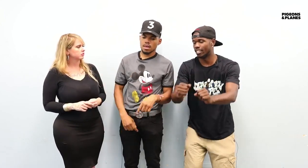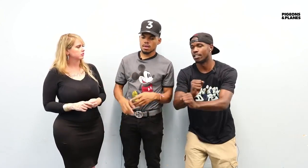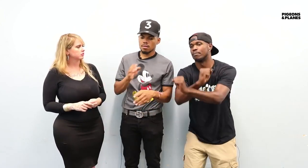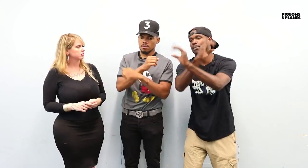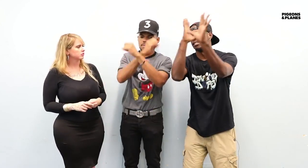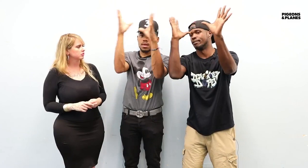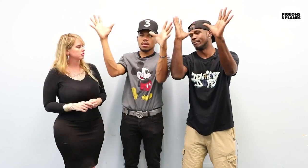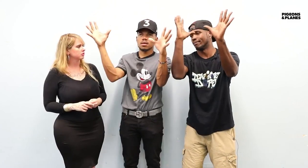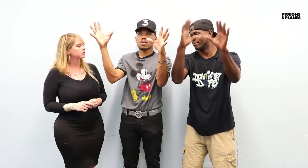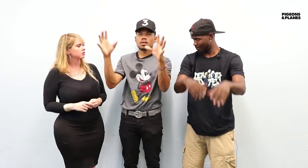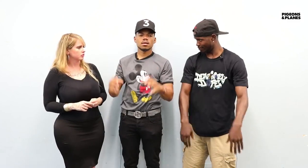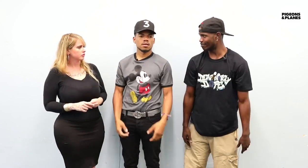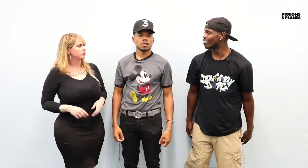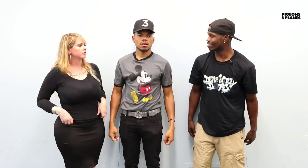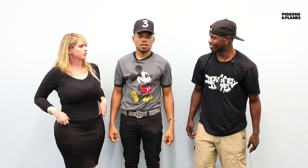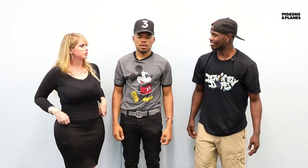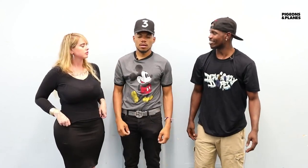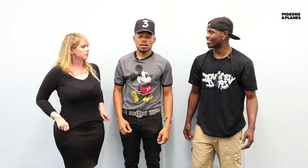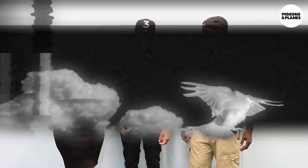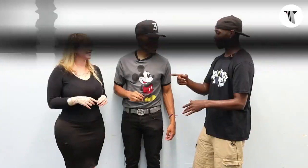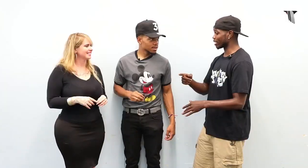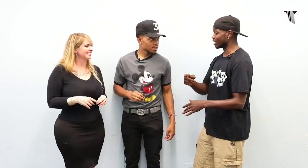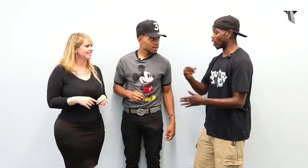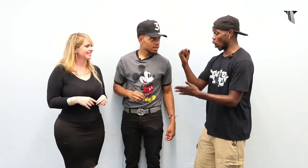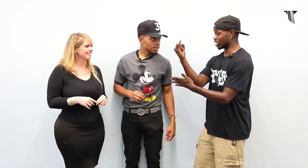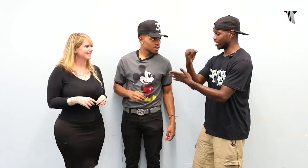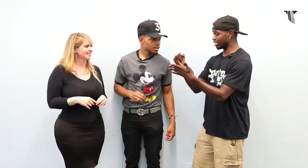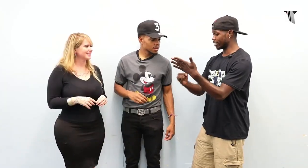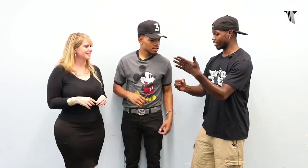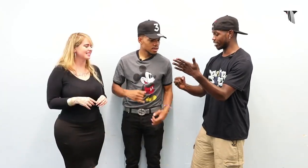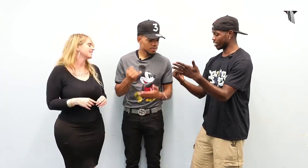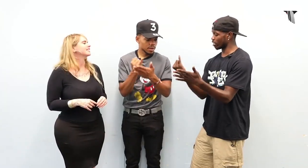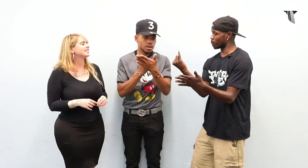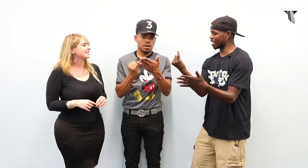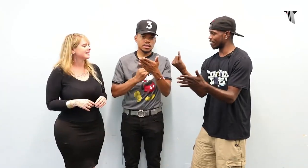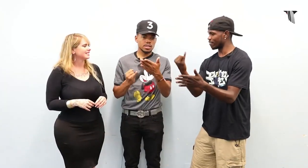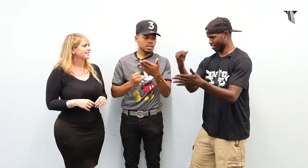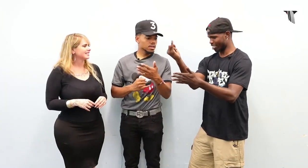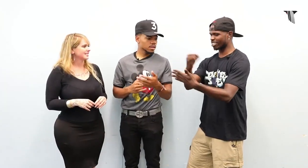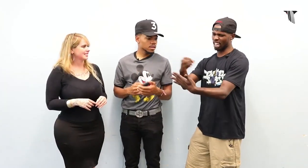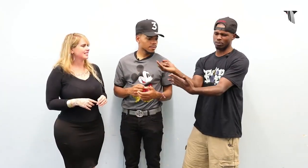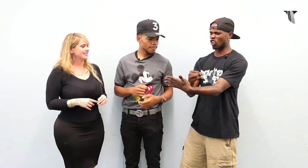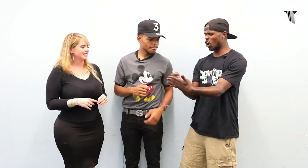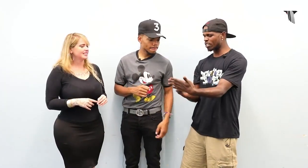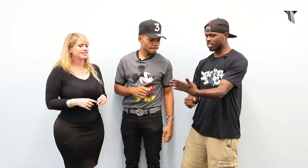Can't be. Be. I'm getting artsy. I'm getting Pinky. Artsy. It's like I'm drawing,